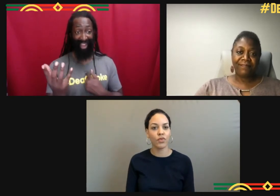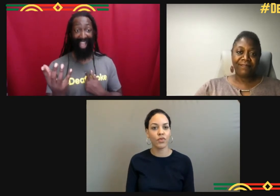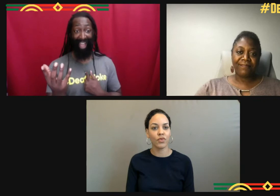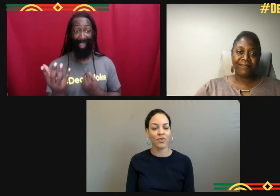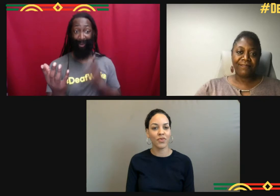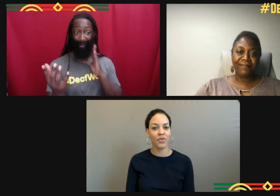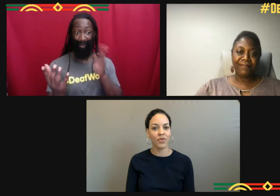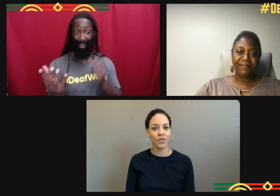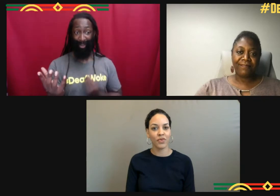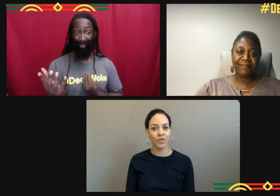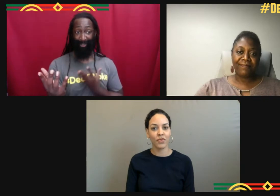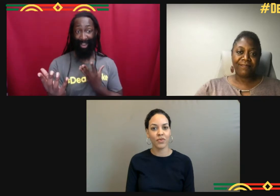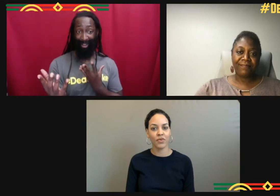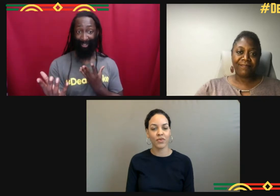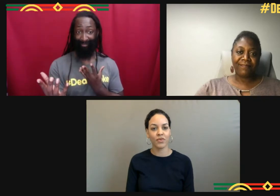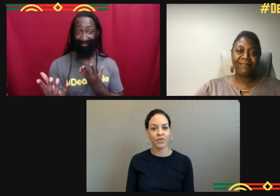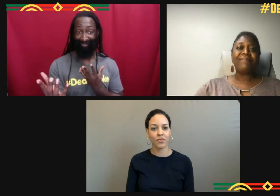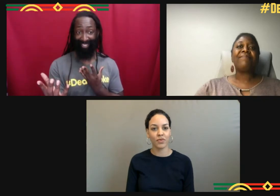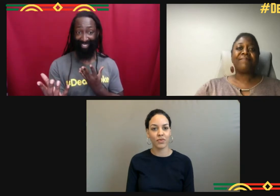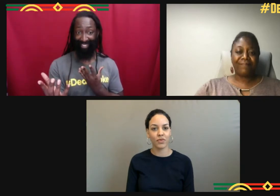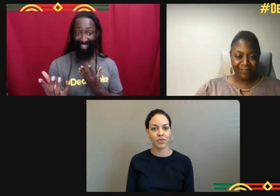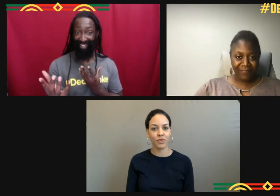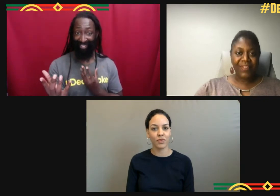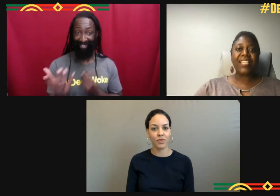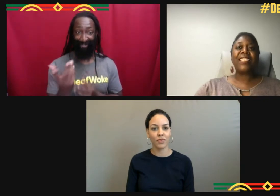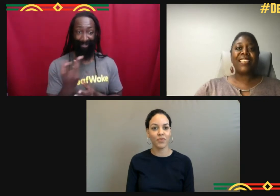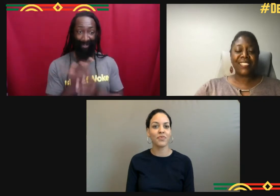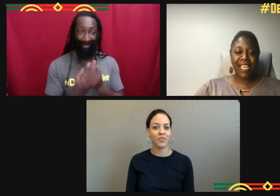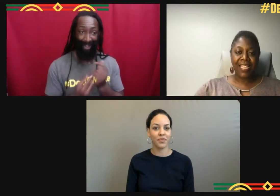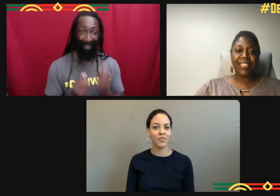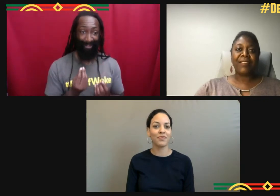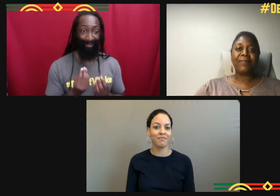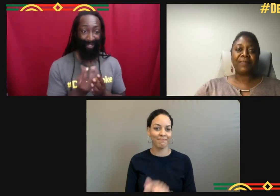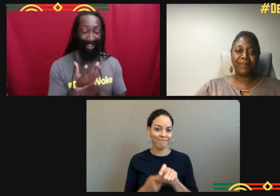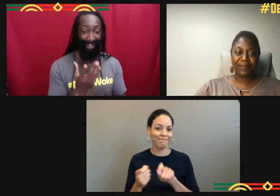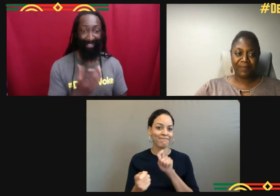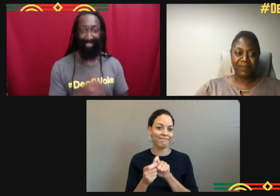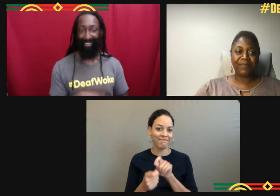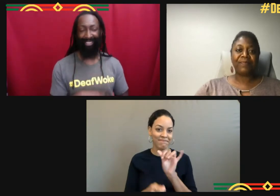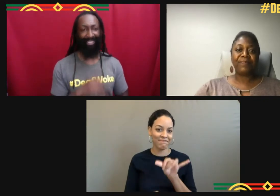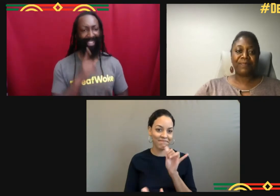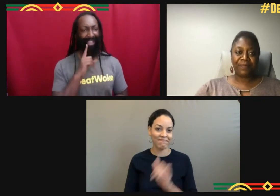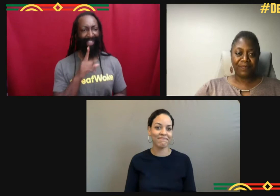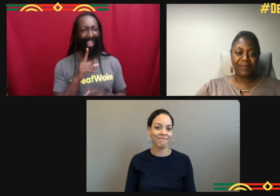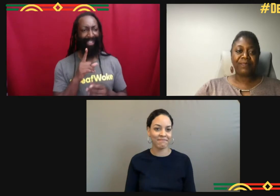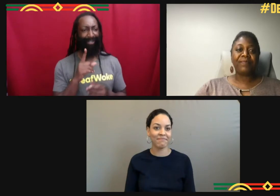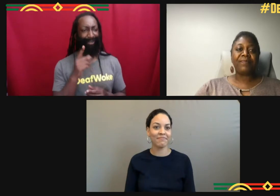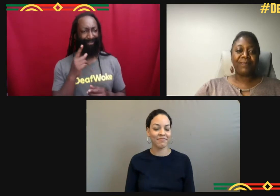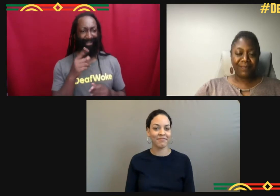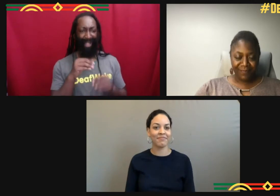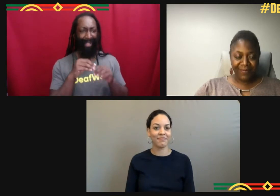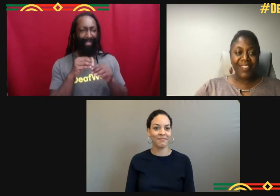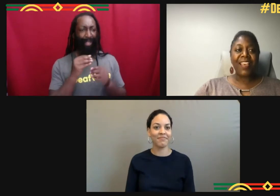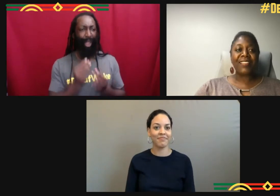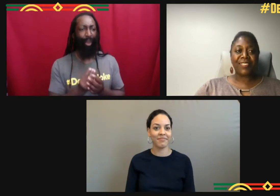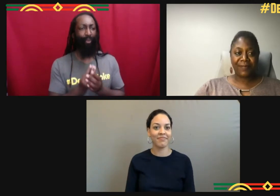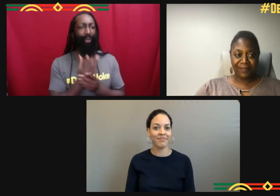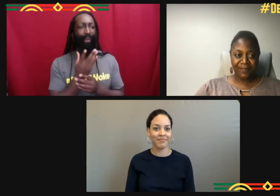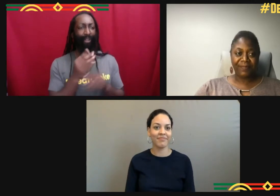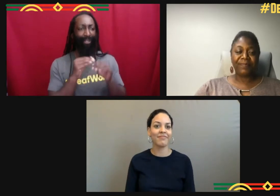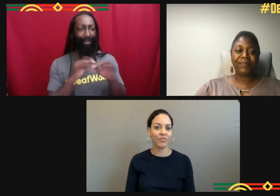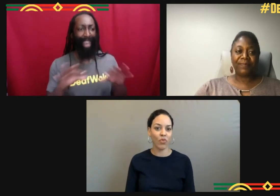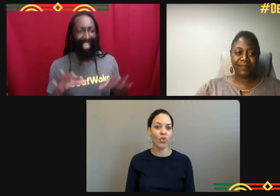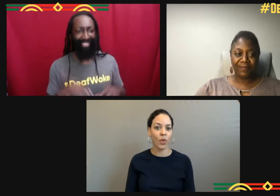You know, if I can help you grow, then I'll grow myself. Exactly. And then we both grow together. Yes.